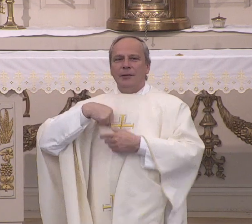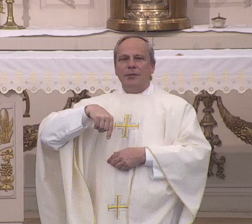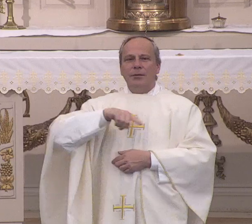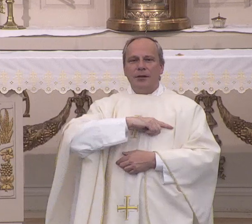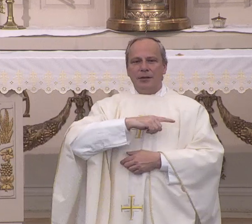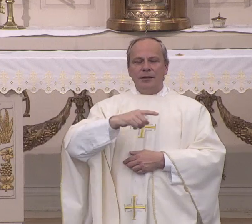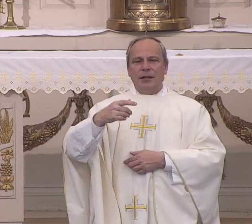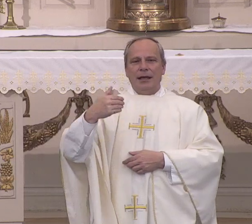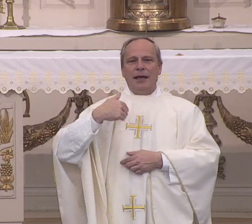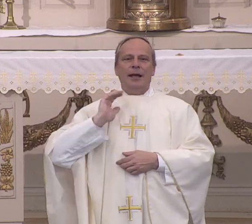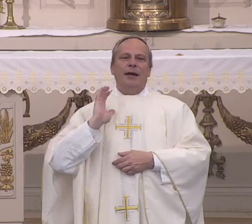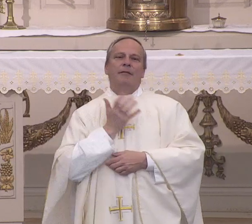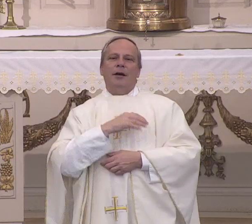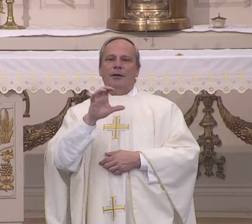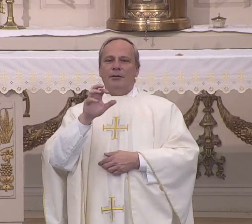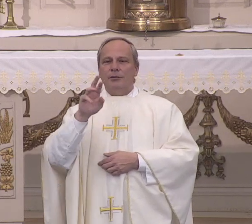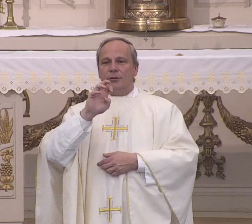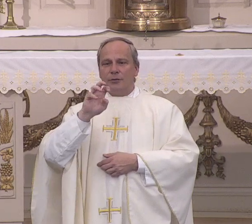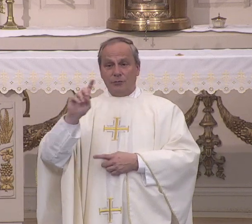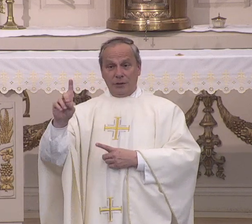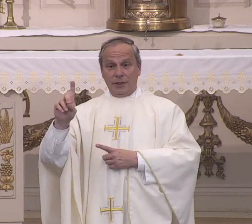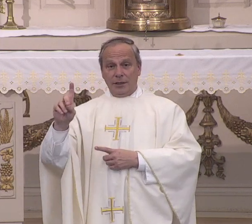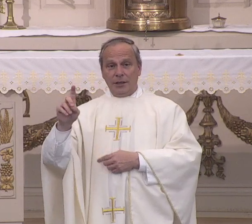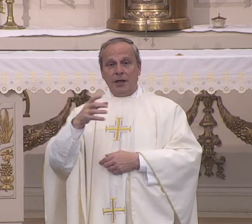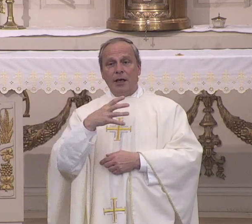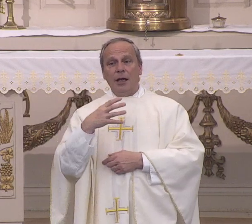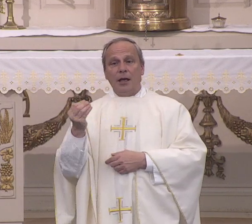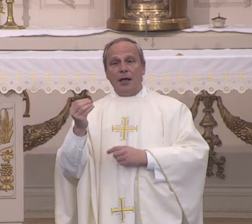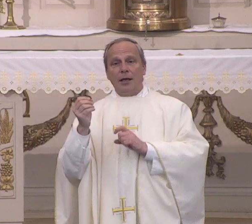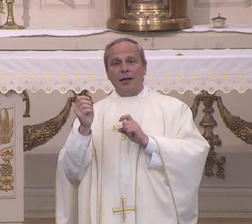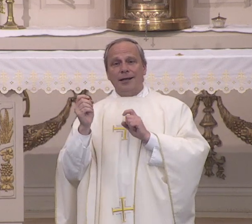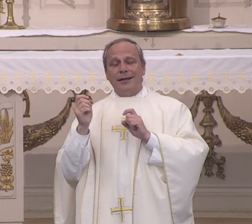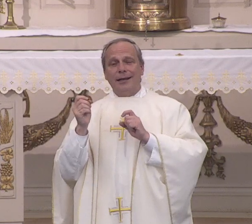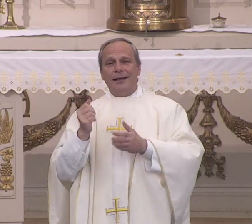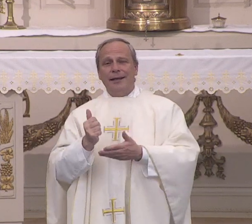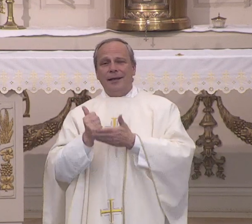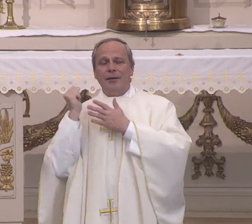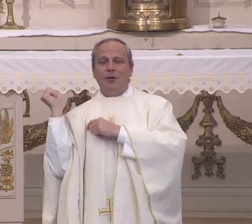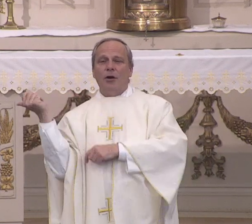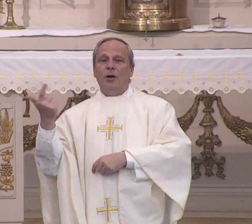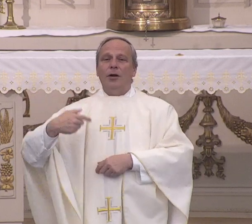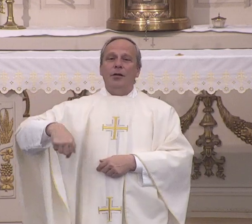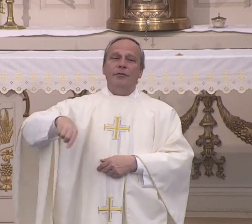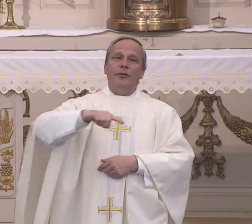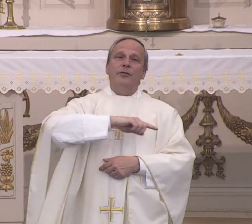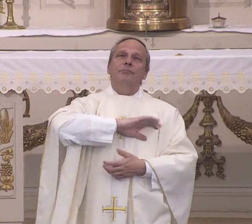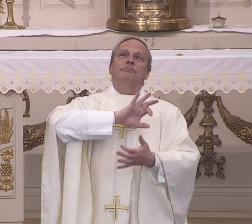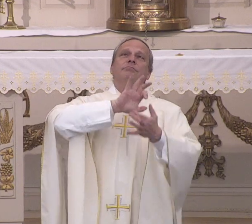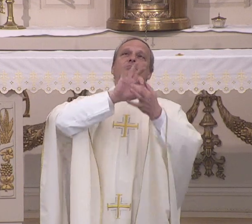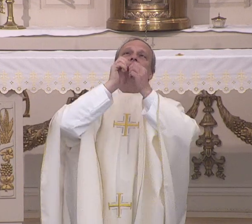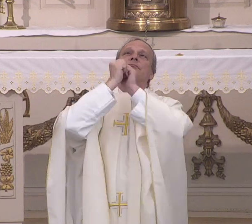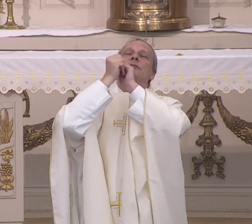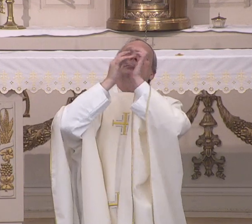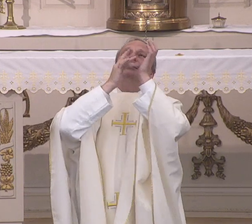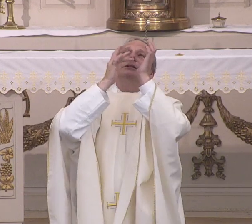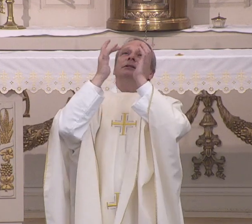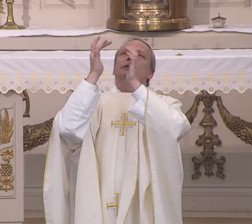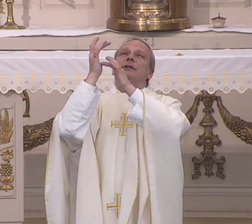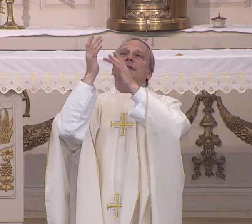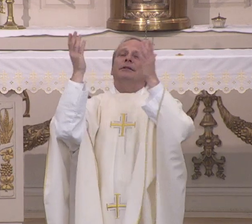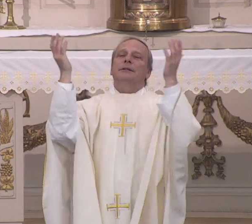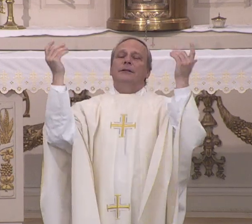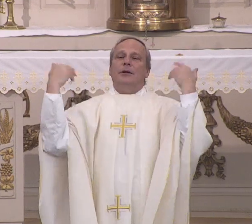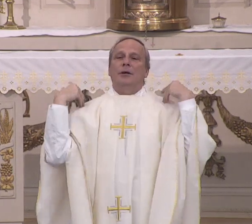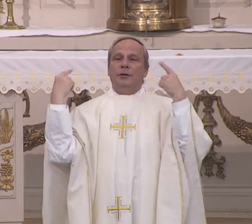He became bishop and he helped us in developing our creed. And he